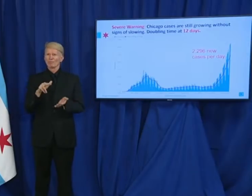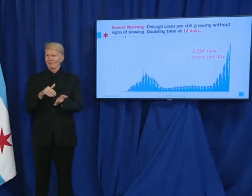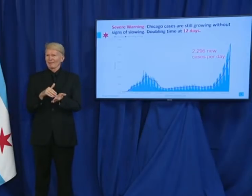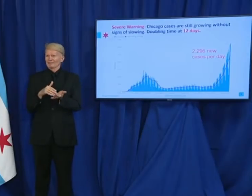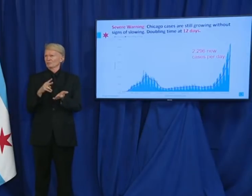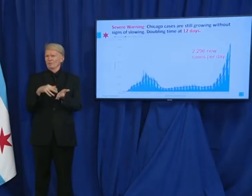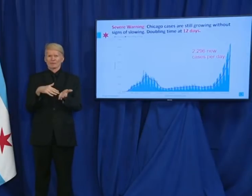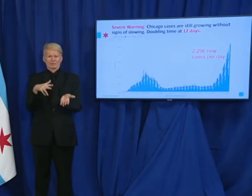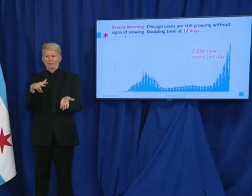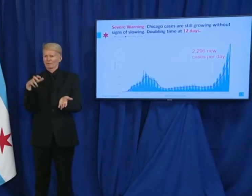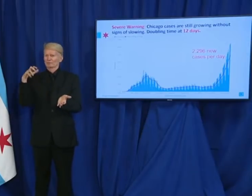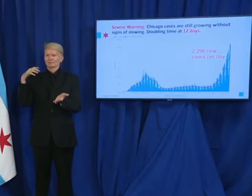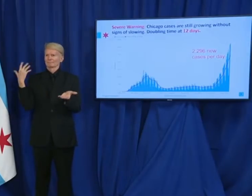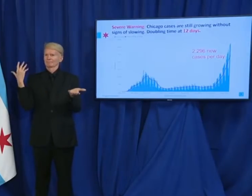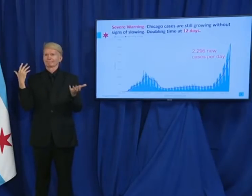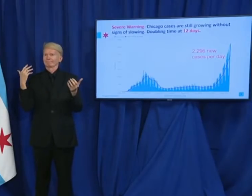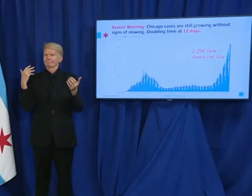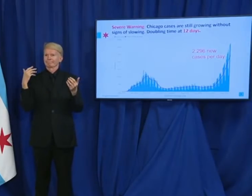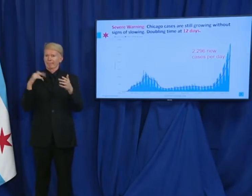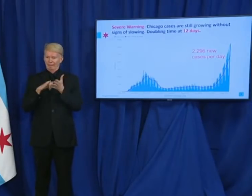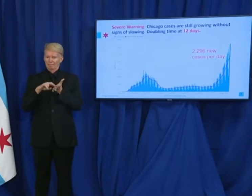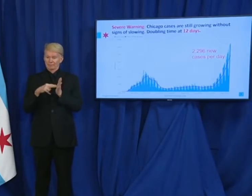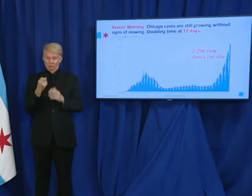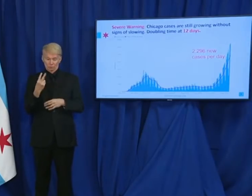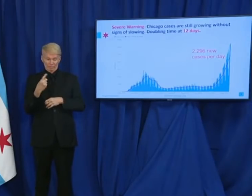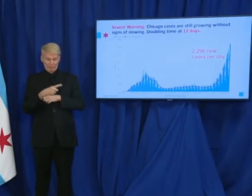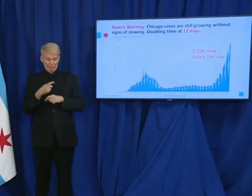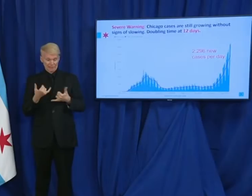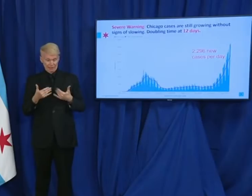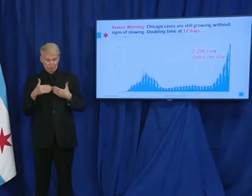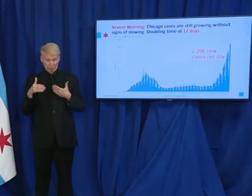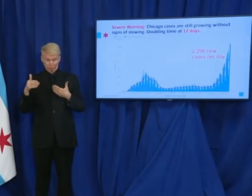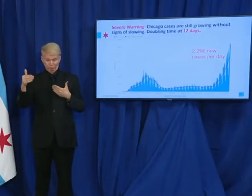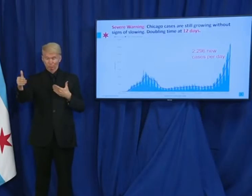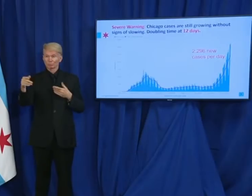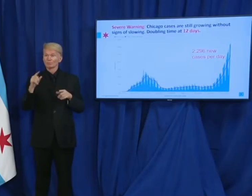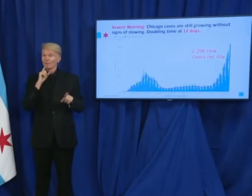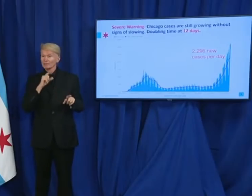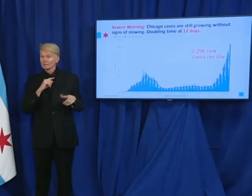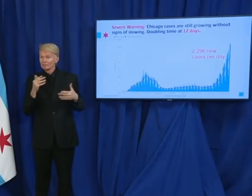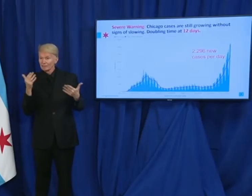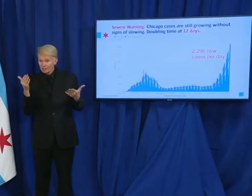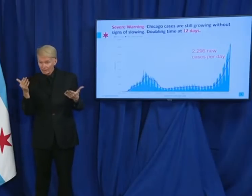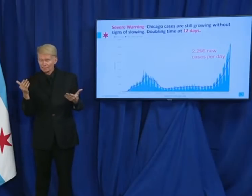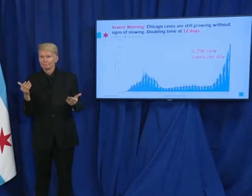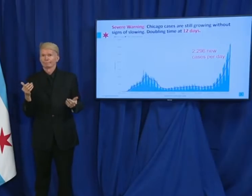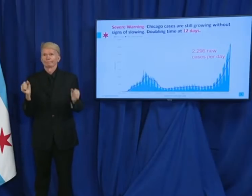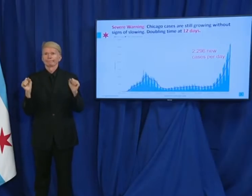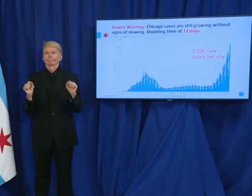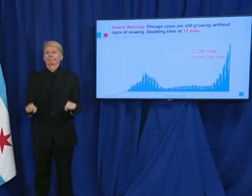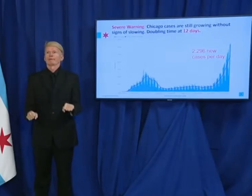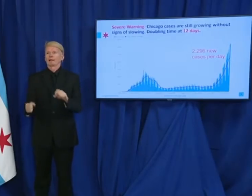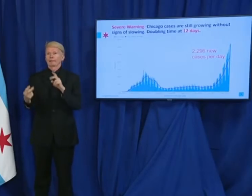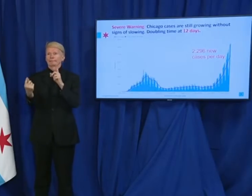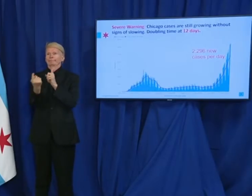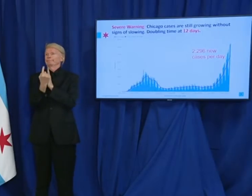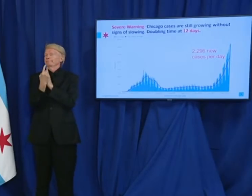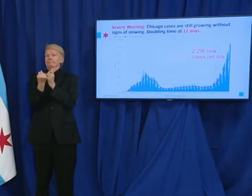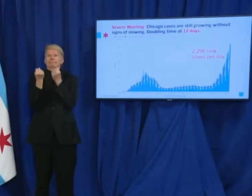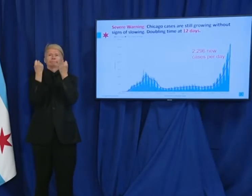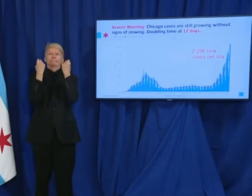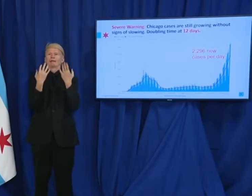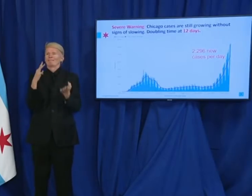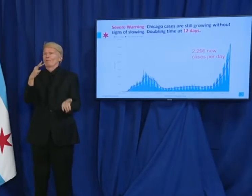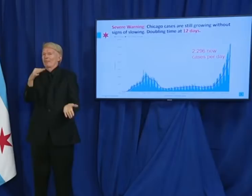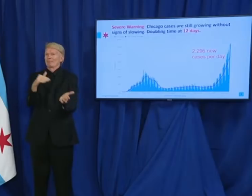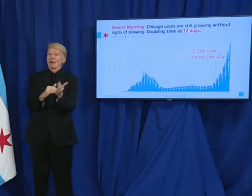every day in Chicago. That means 12 days from now, by the time we're in Thanksgiving, we could be talking more than 4,000 cases